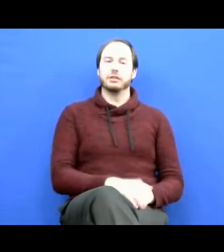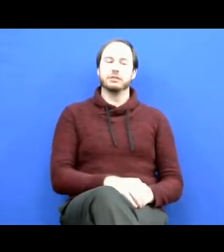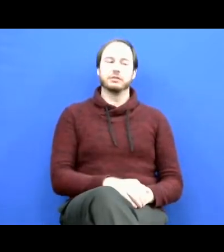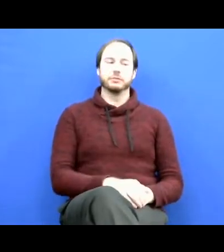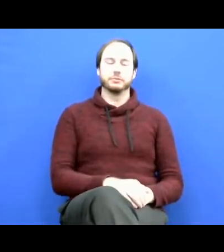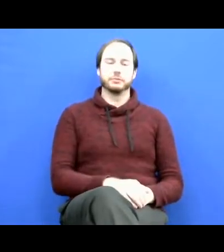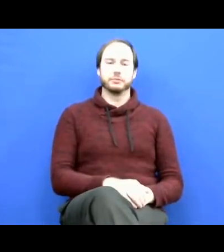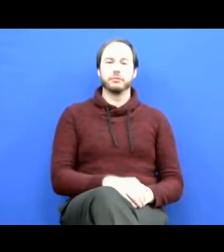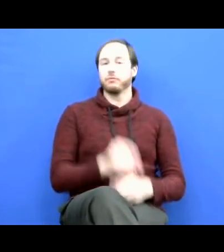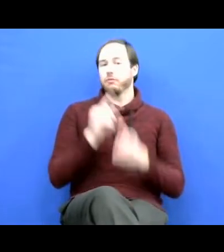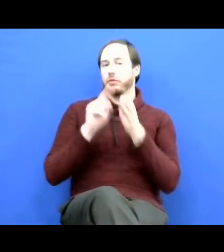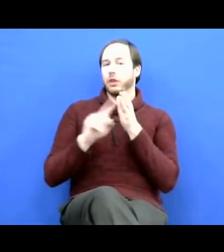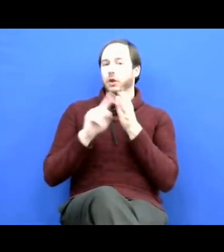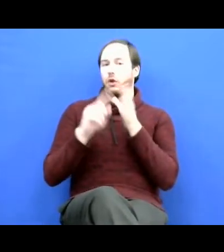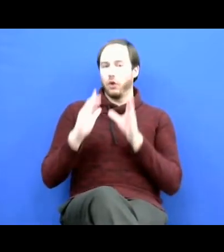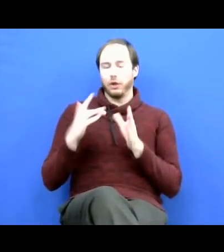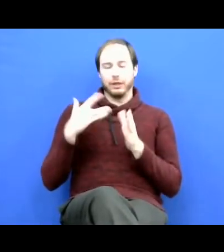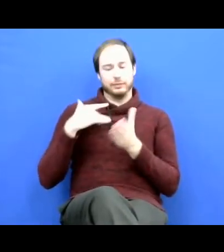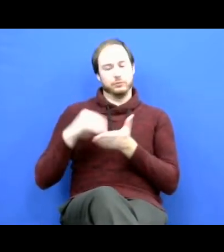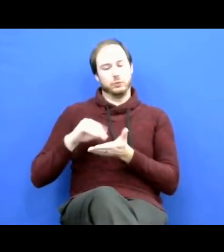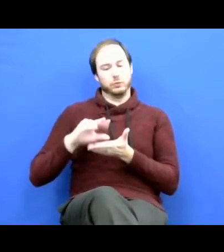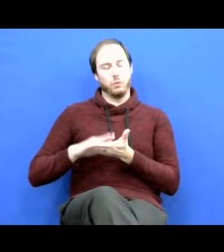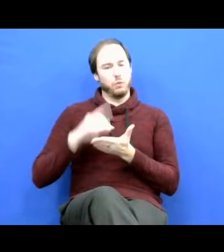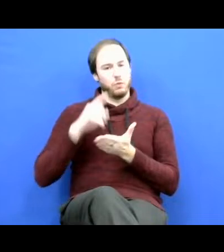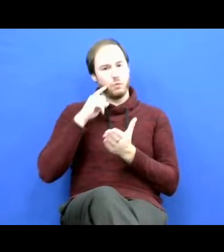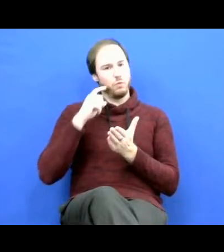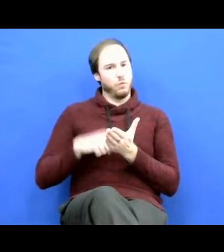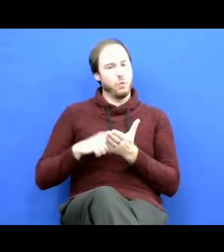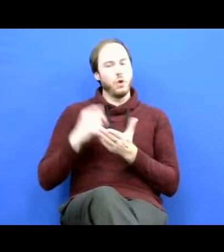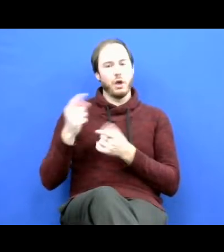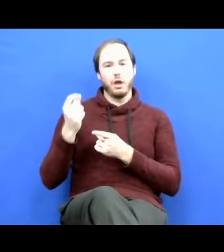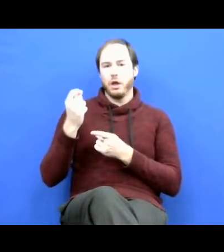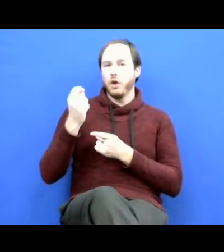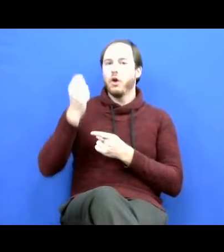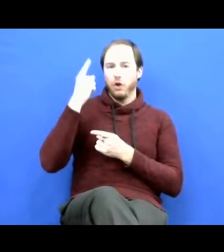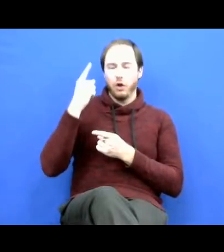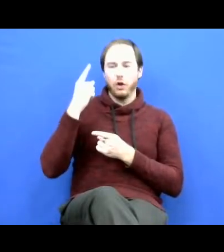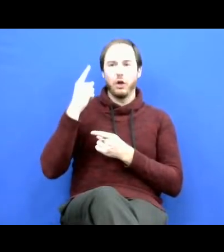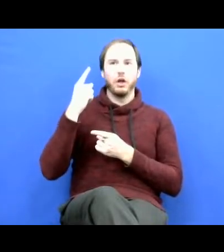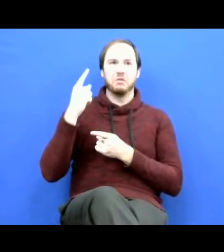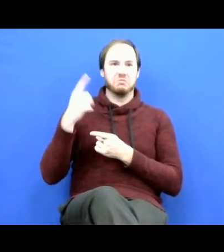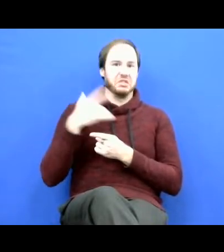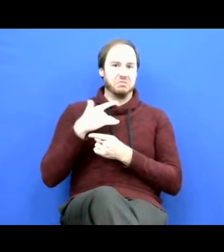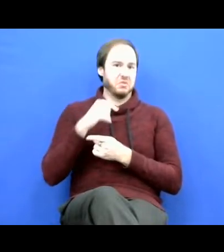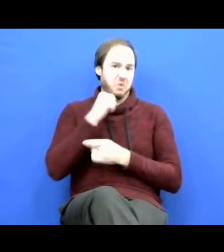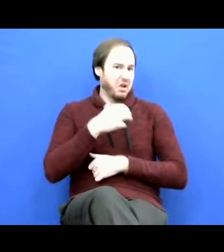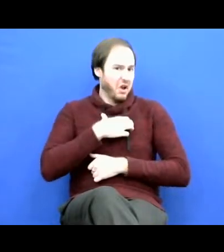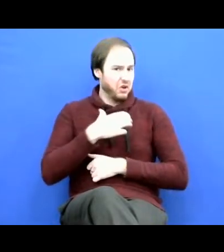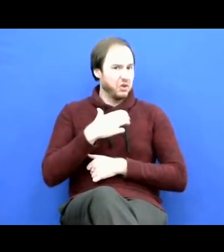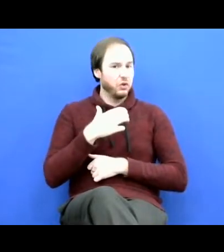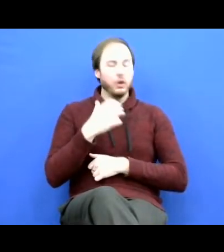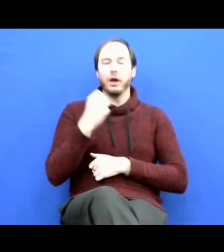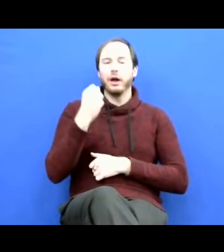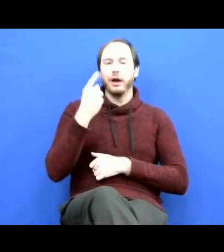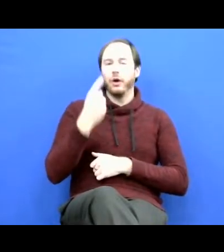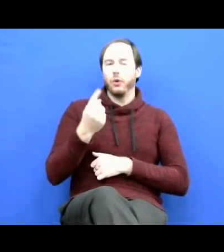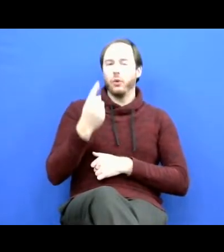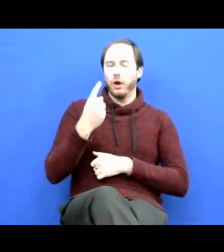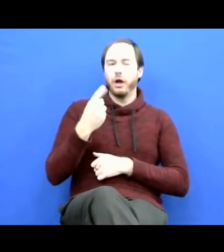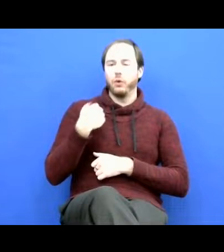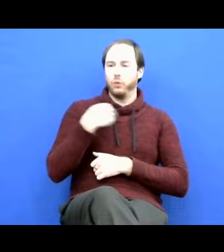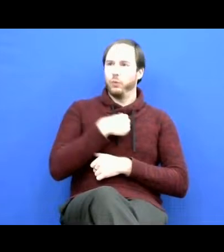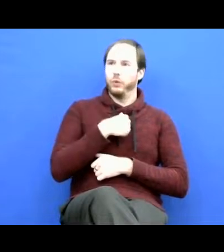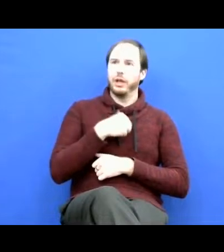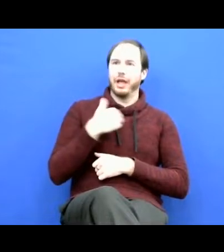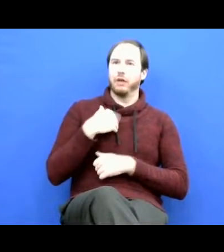The auditors typically note that, but they understand and they don't argue with that. The thing that does is it gives us